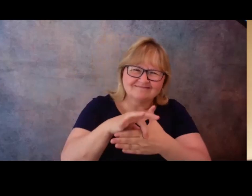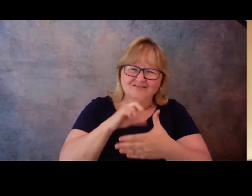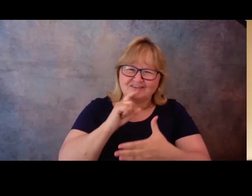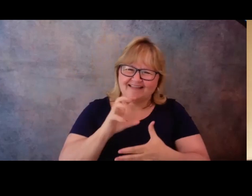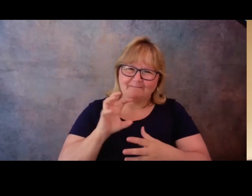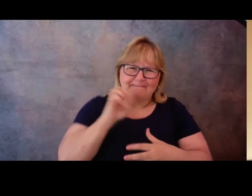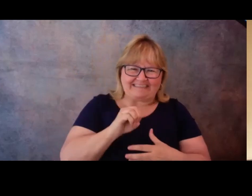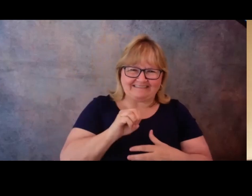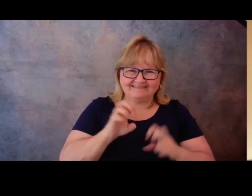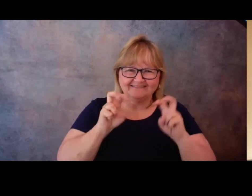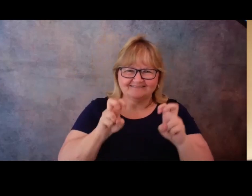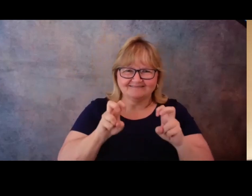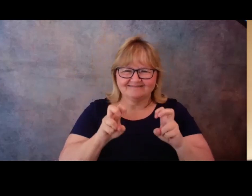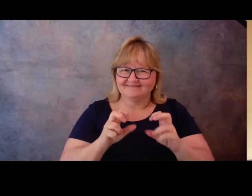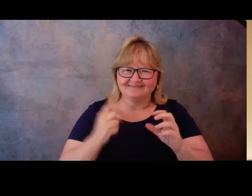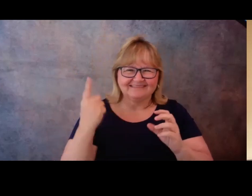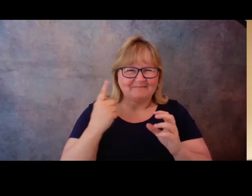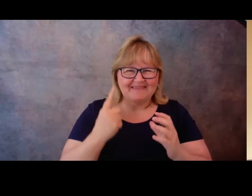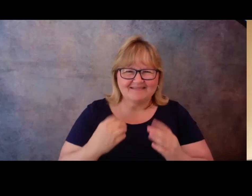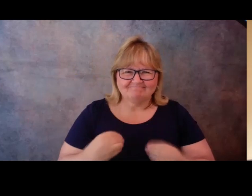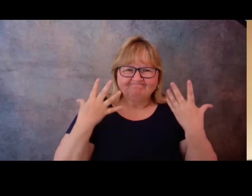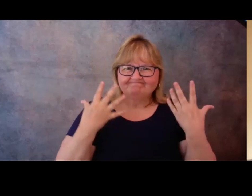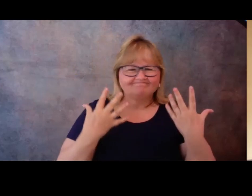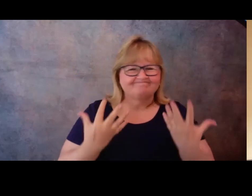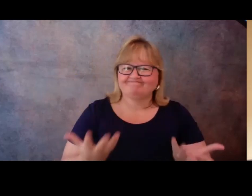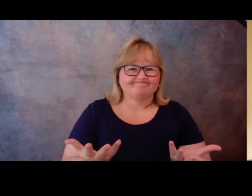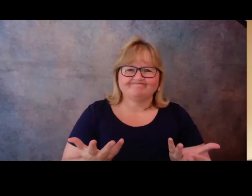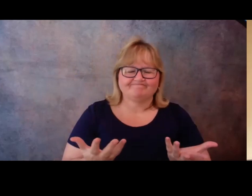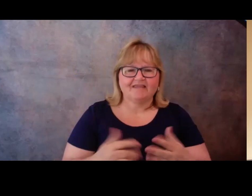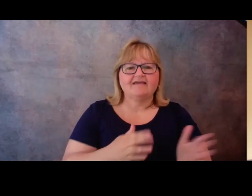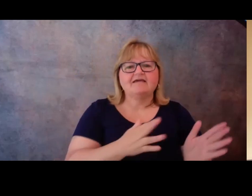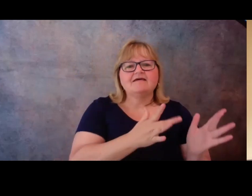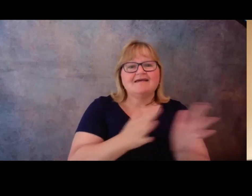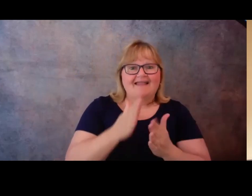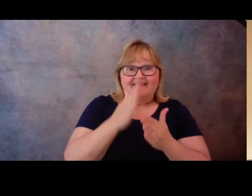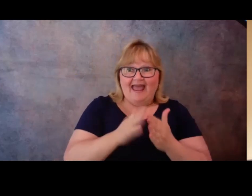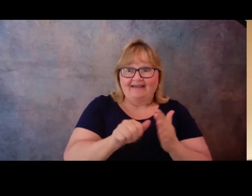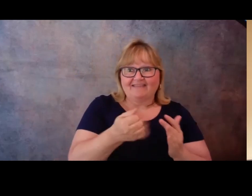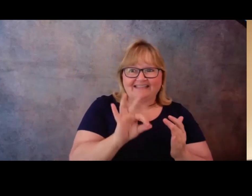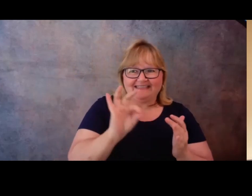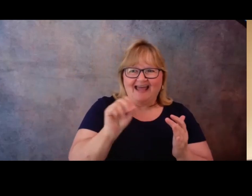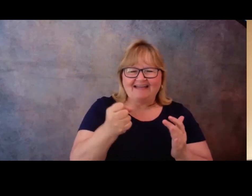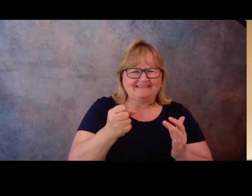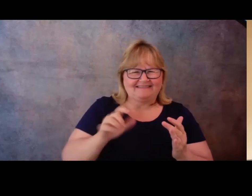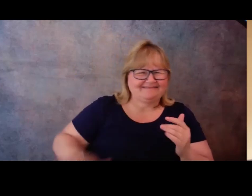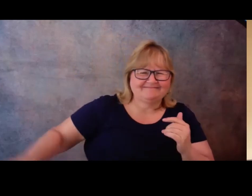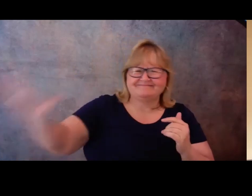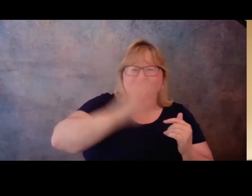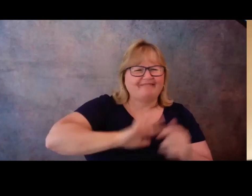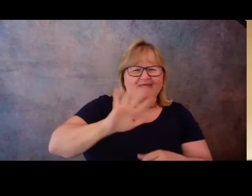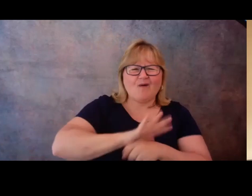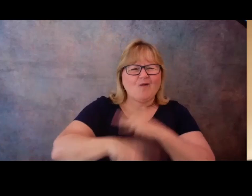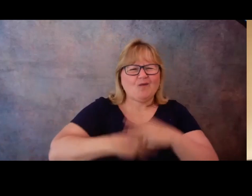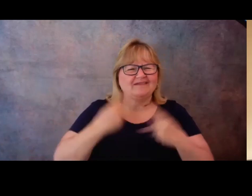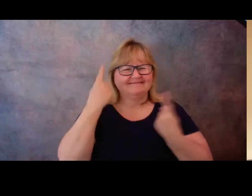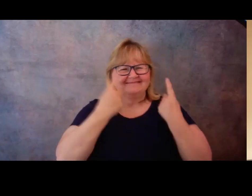them. Toward the late 1990s, a bunch of us were asked around the world, what